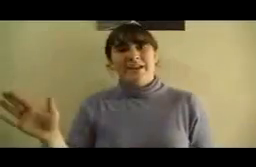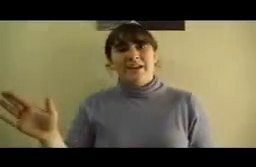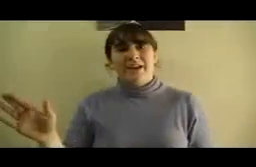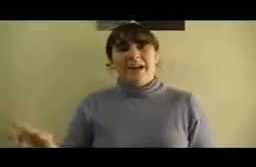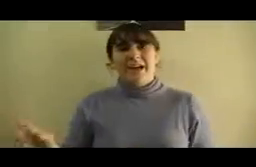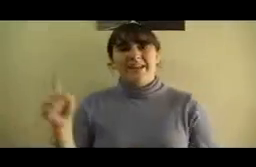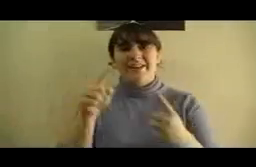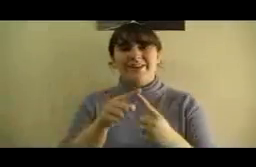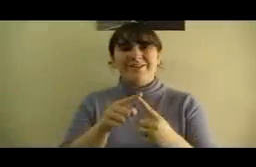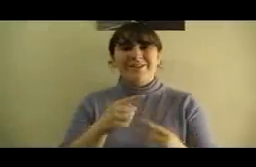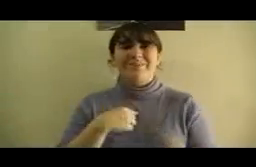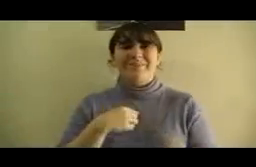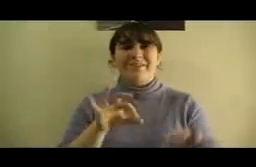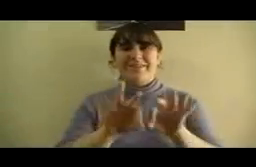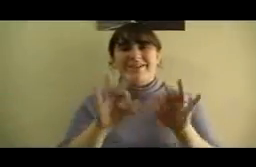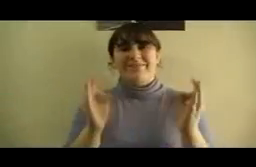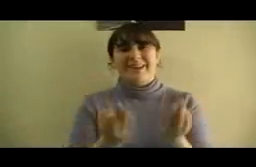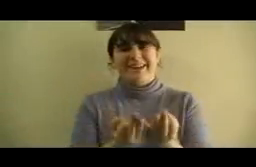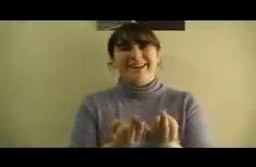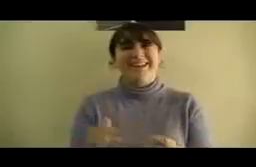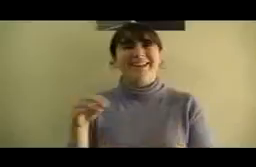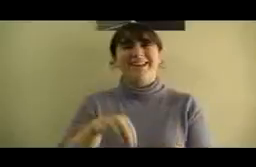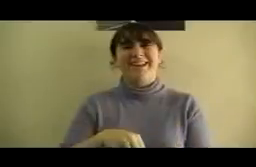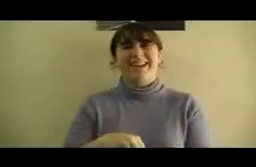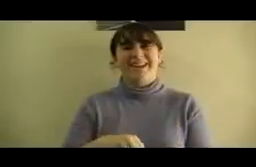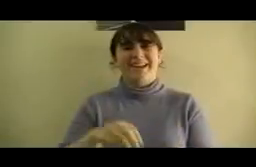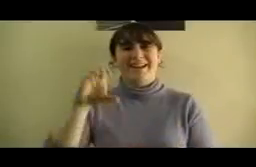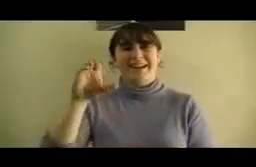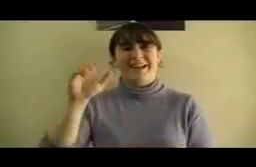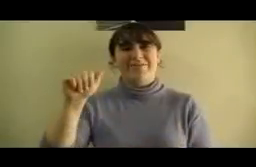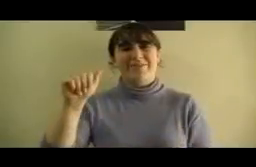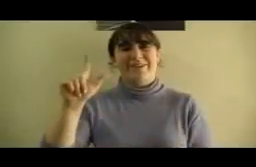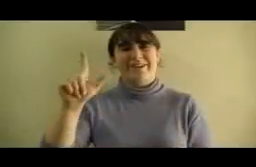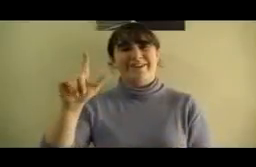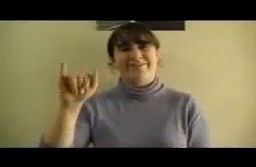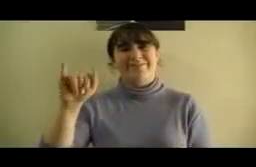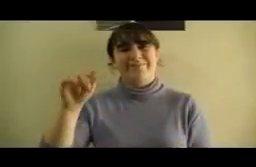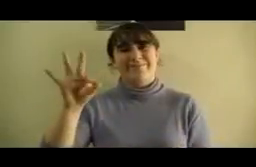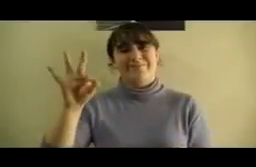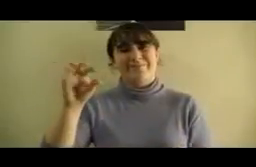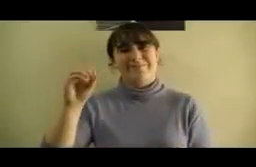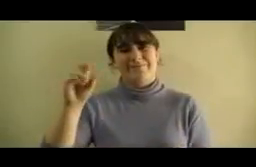Hello to my family in California.